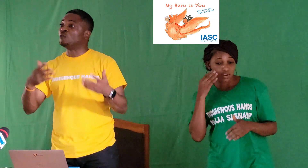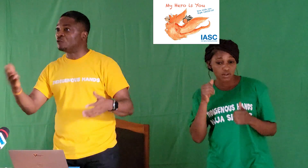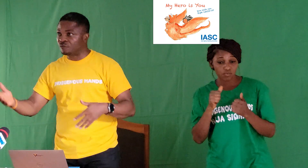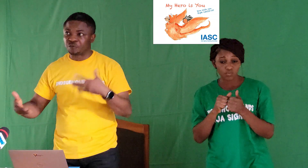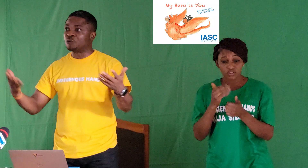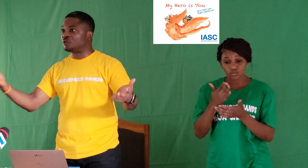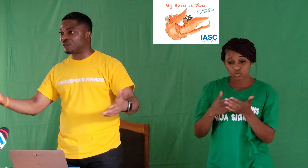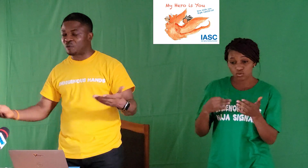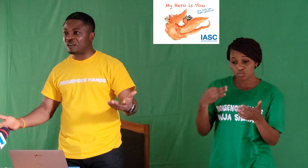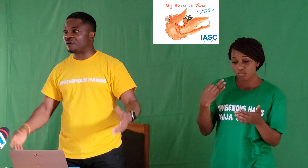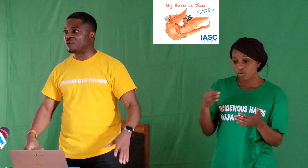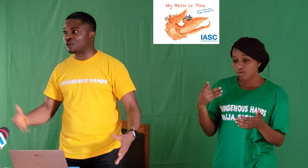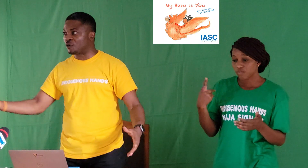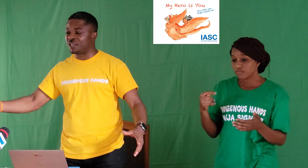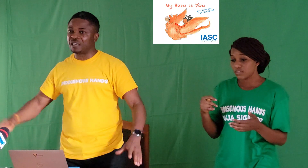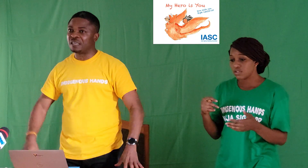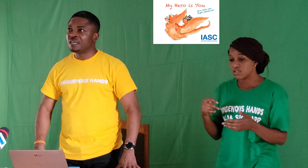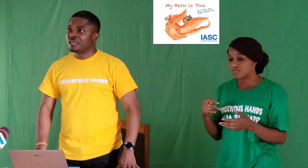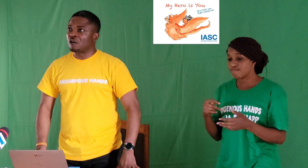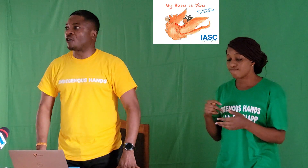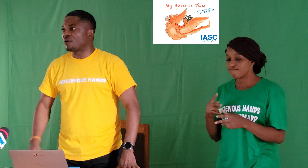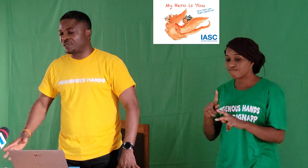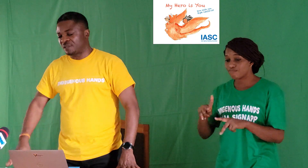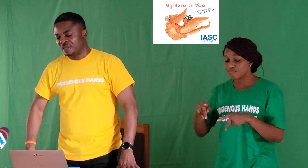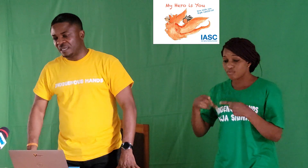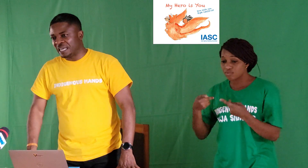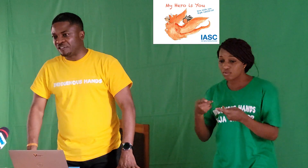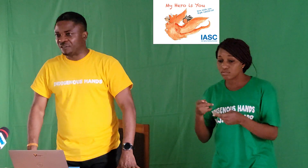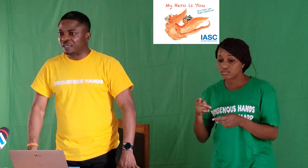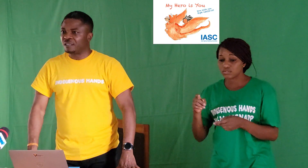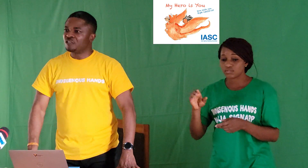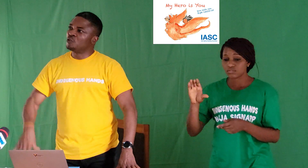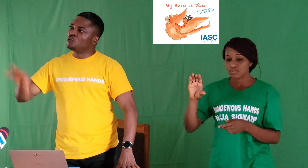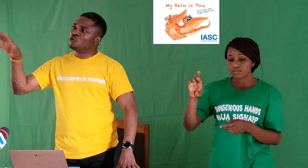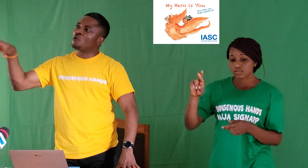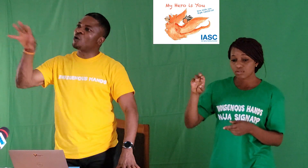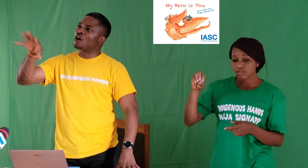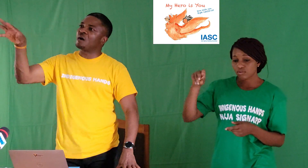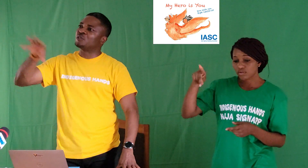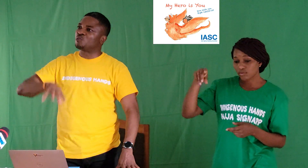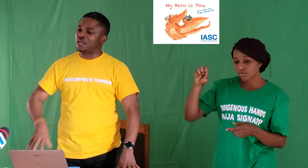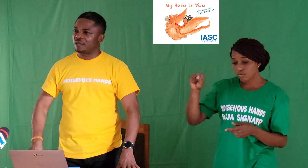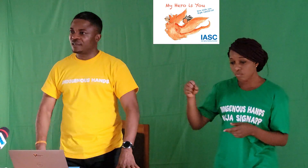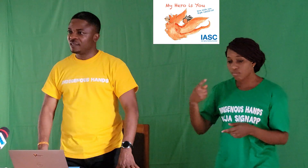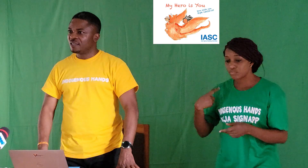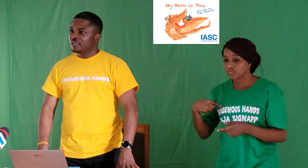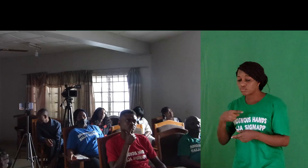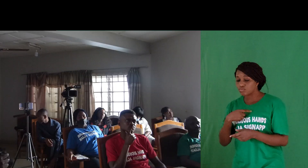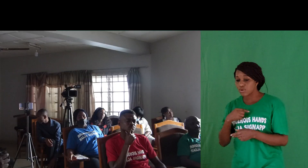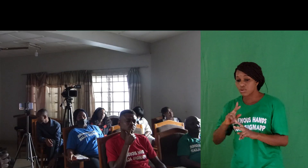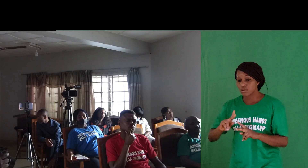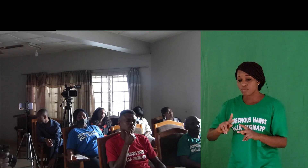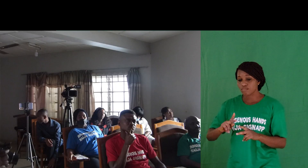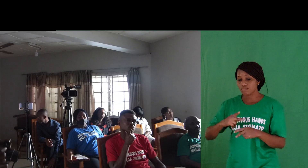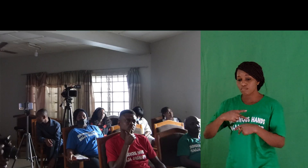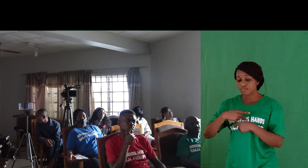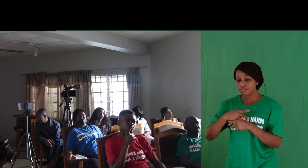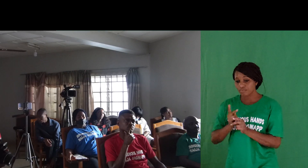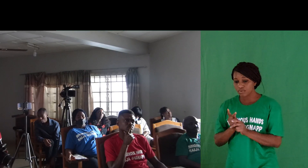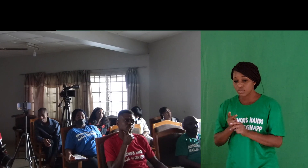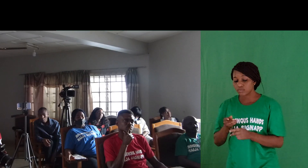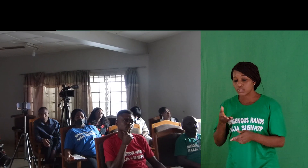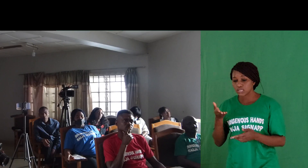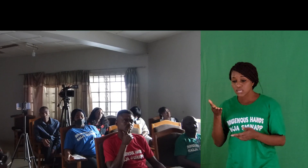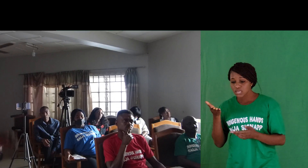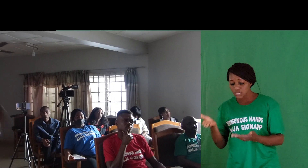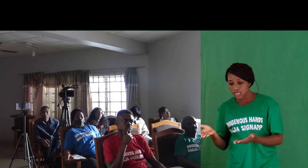of food, fruits, or whatever we grow here, or crops in Nigeria, you will know what comes where. In Nigeria today, if we